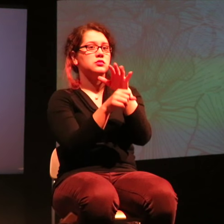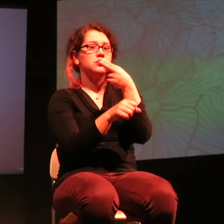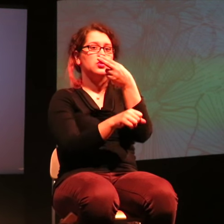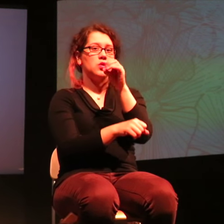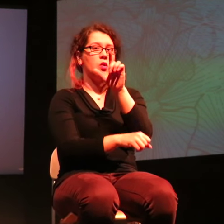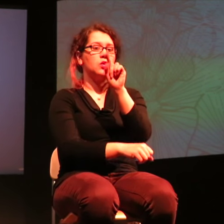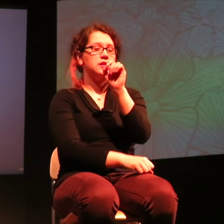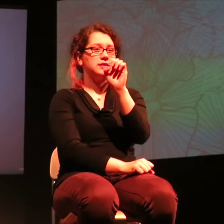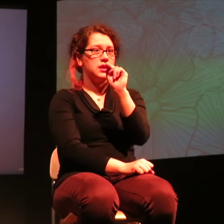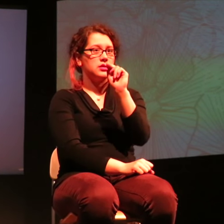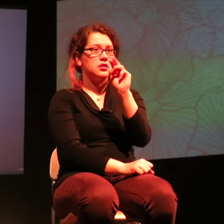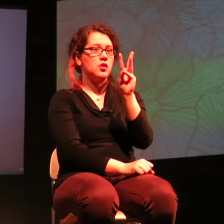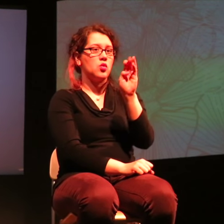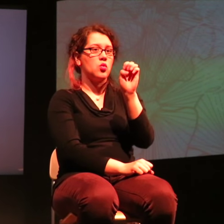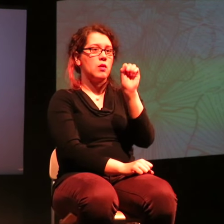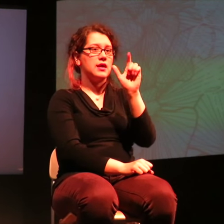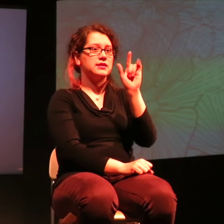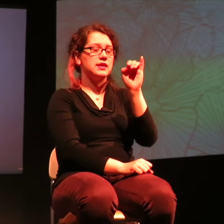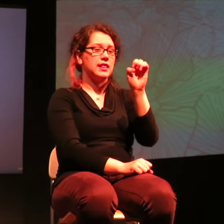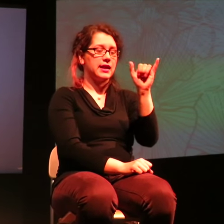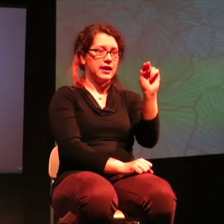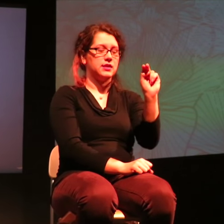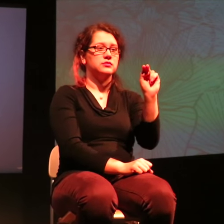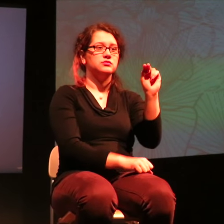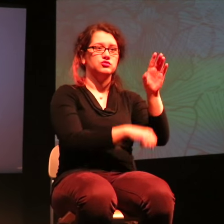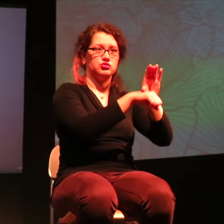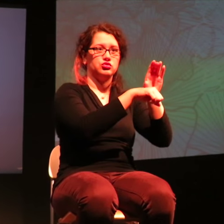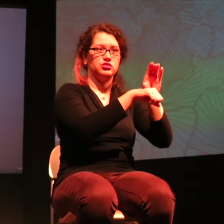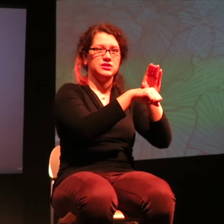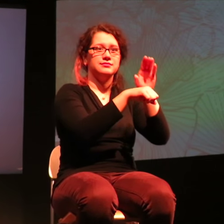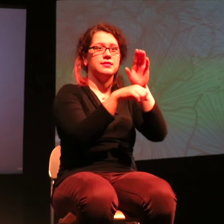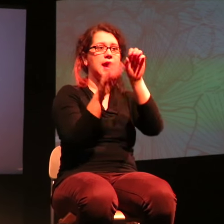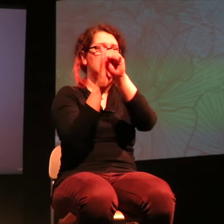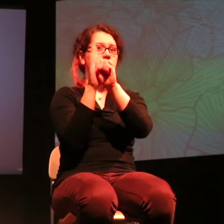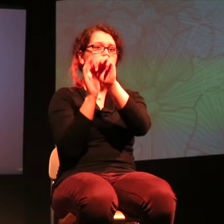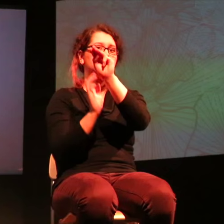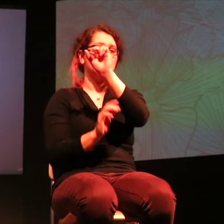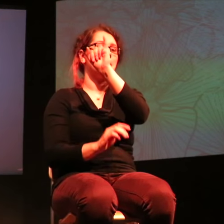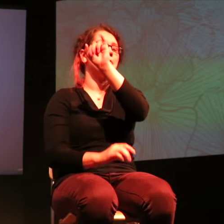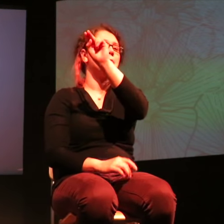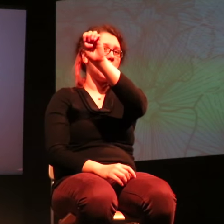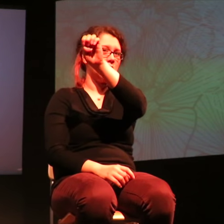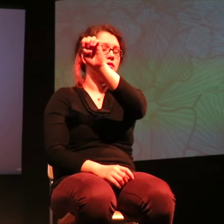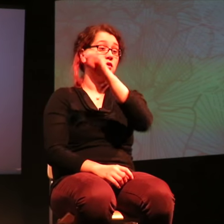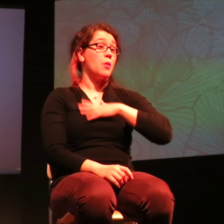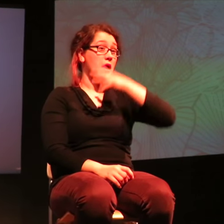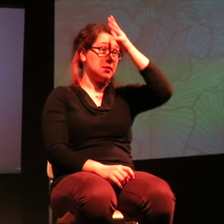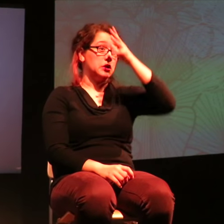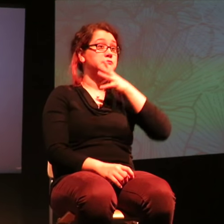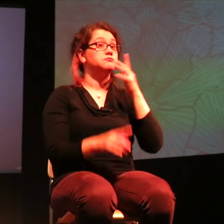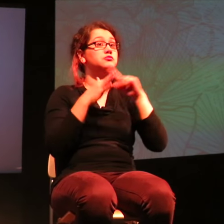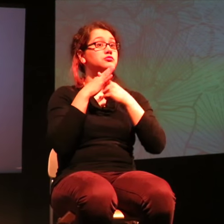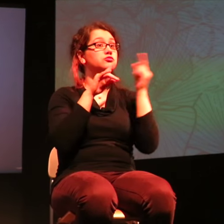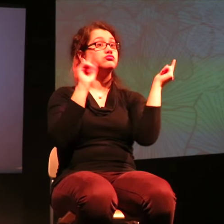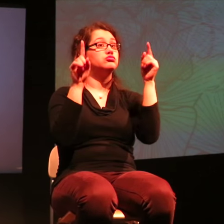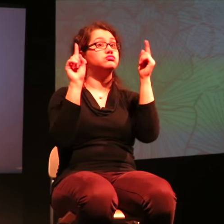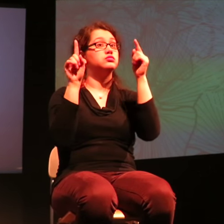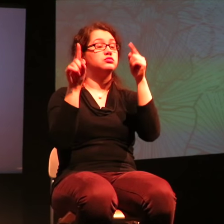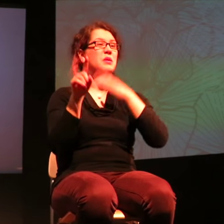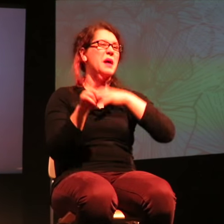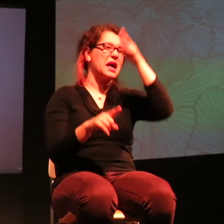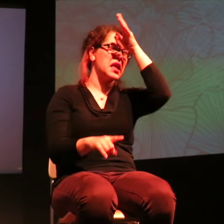Holton, Maine. It's a little kind of country church. And so my mom and dad started going to this, and my dad